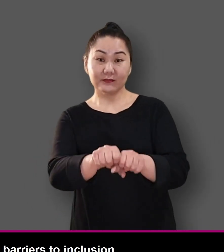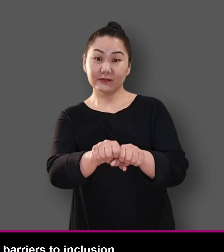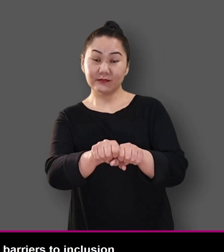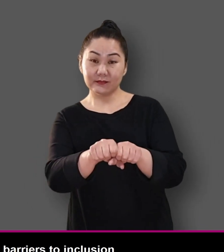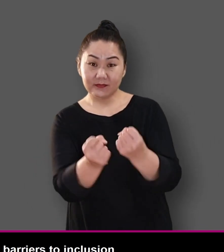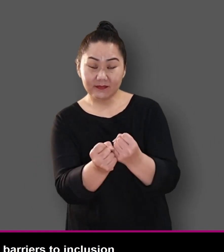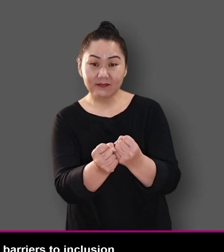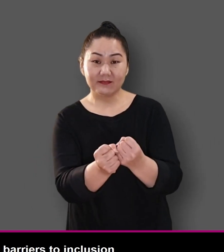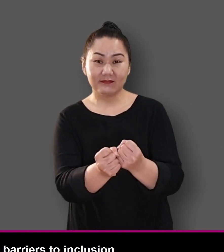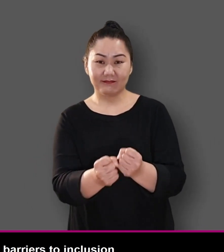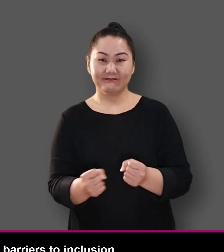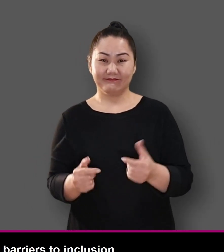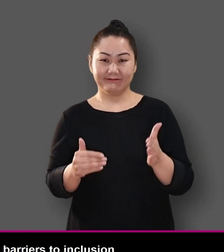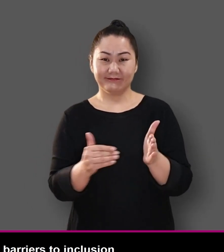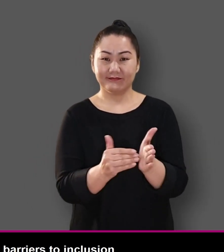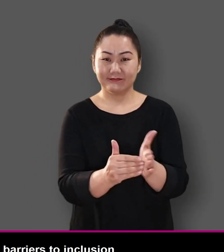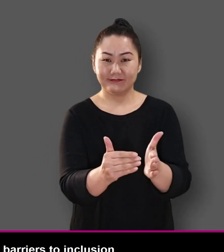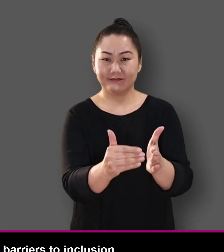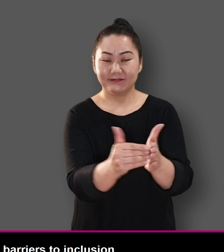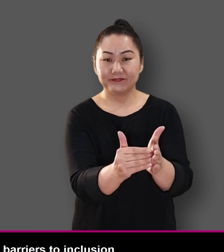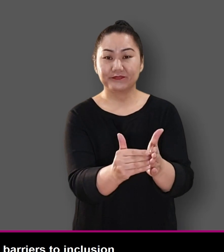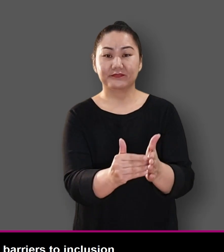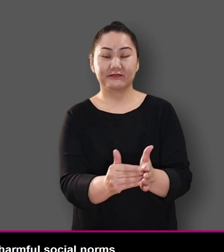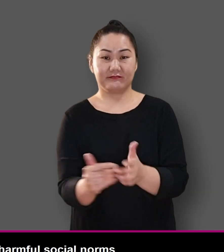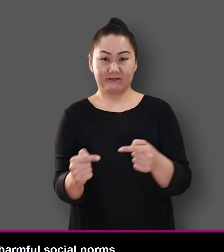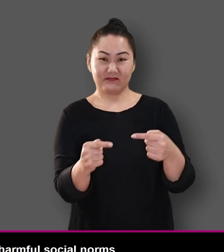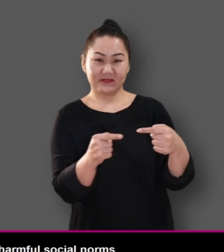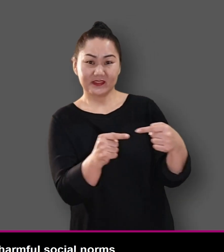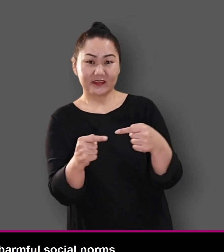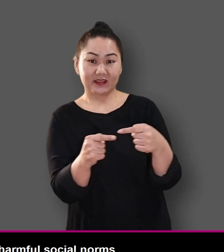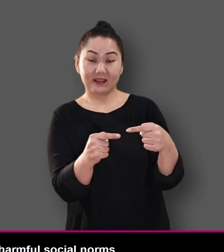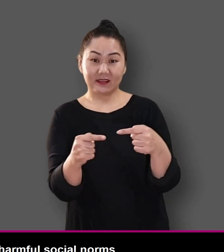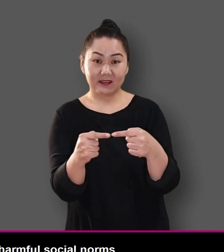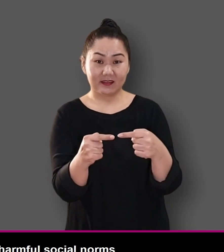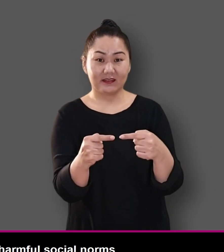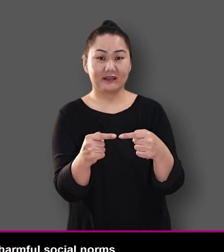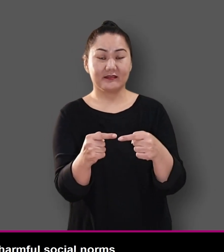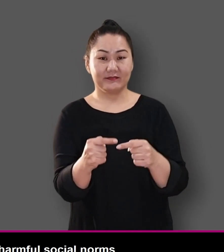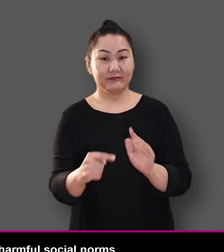We address the barriers to inclusion by challenging harmful social norms